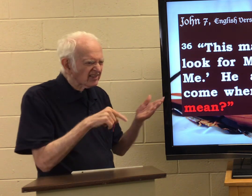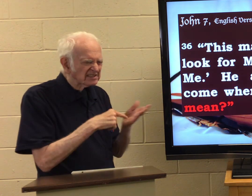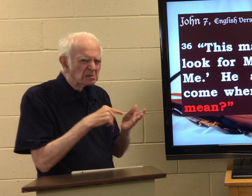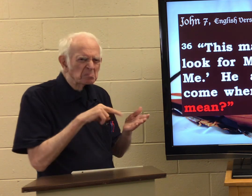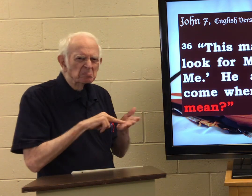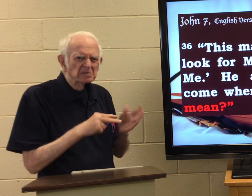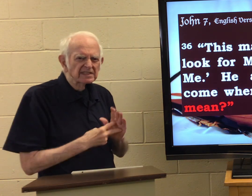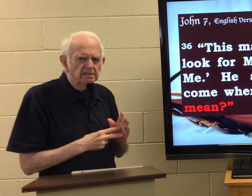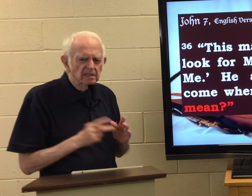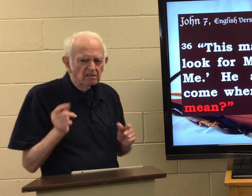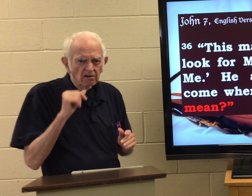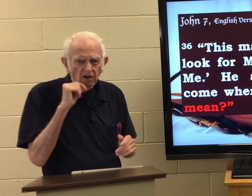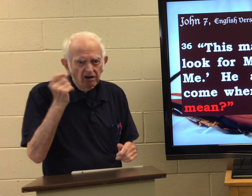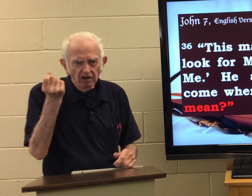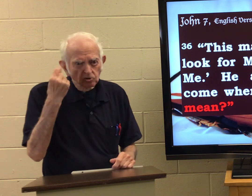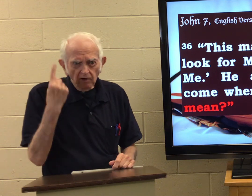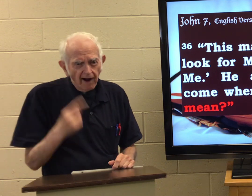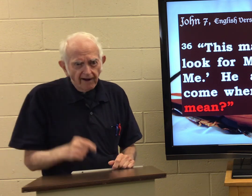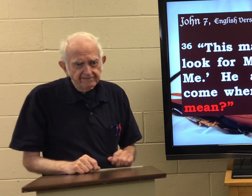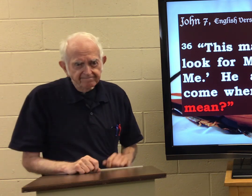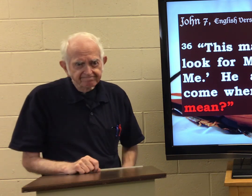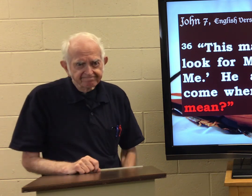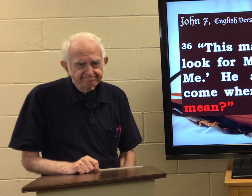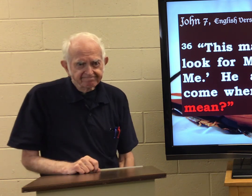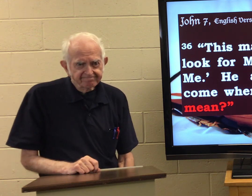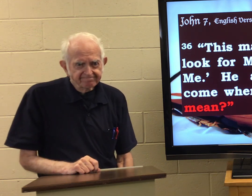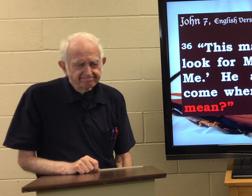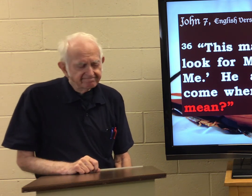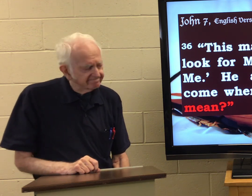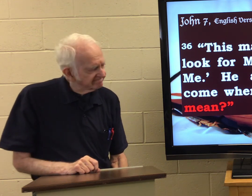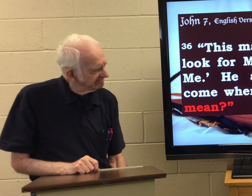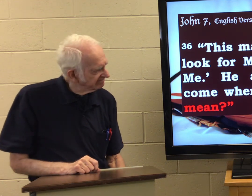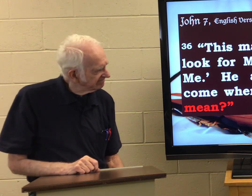What does this mean? They didn't understand.